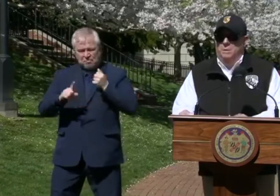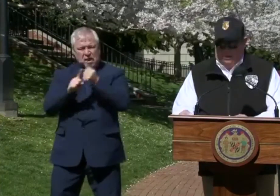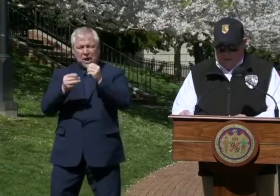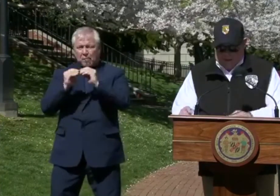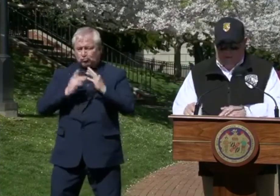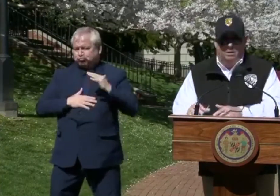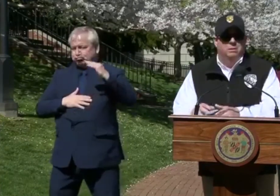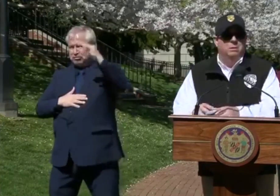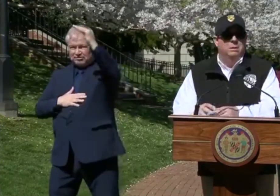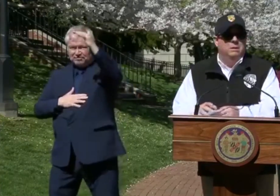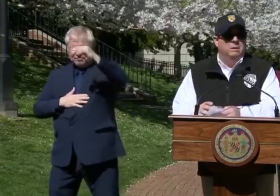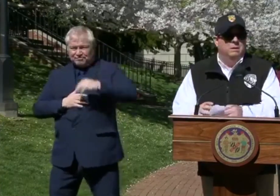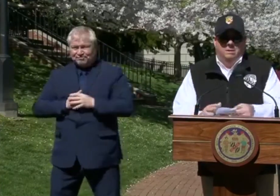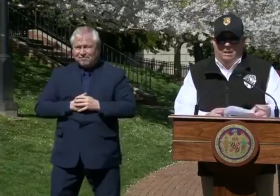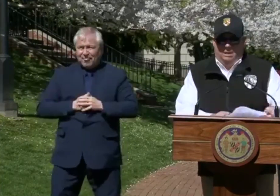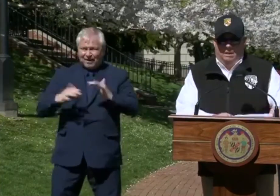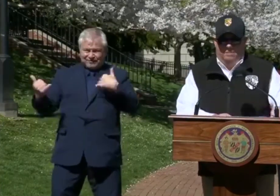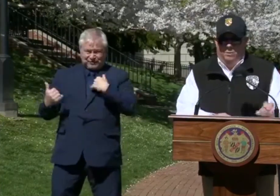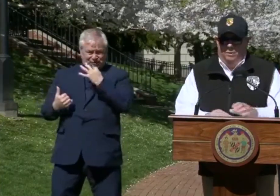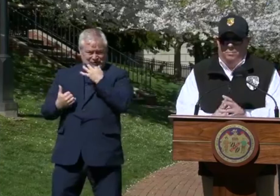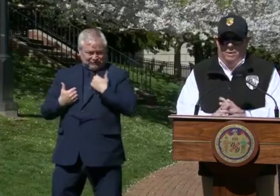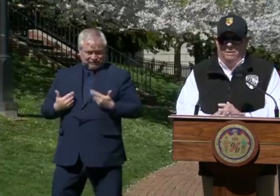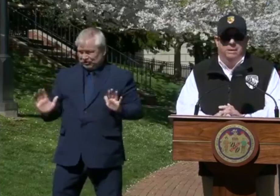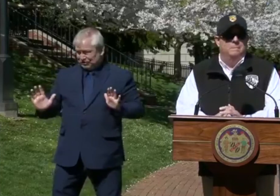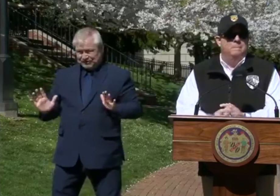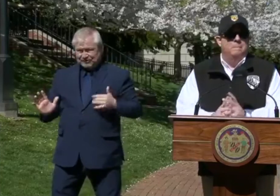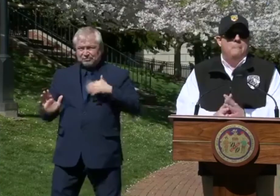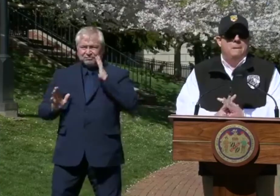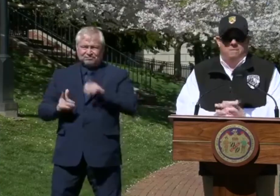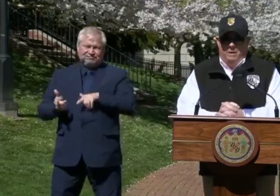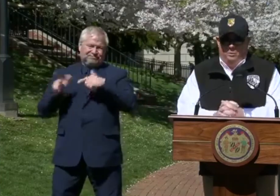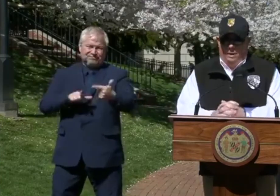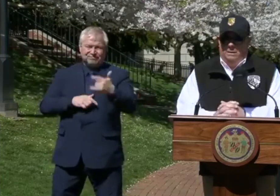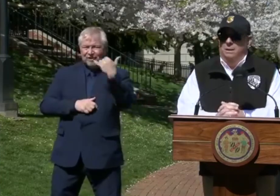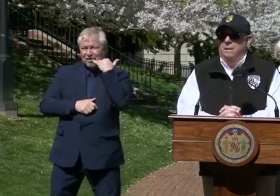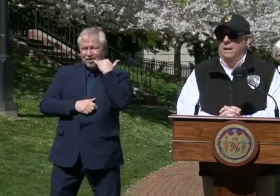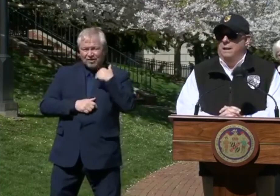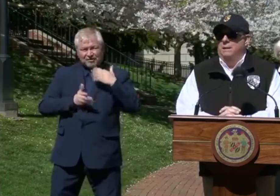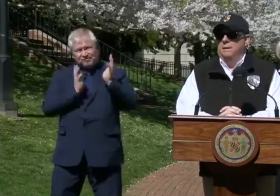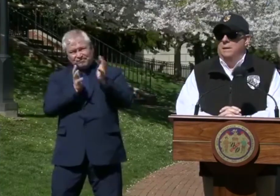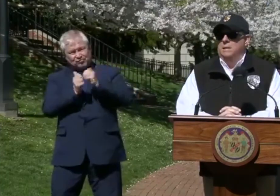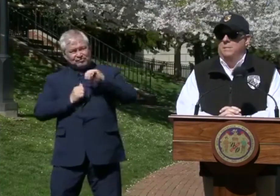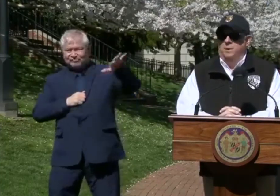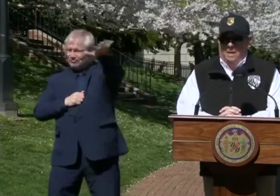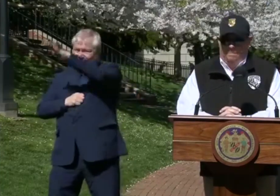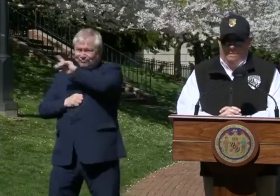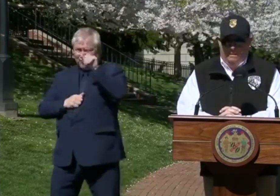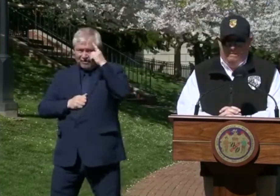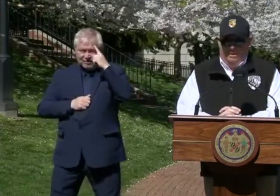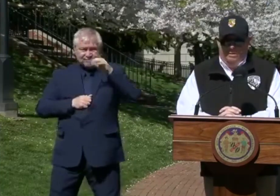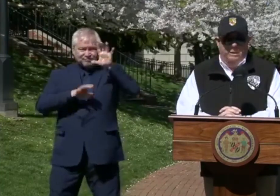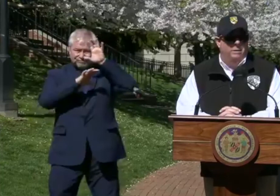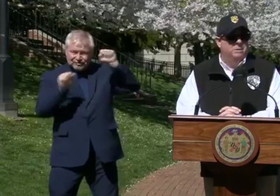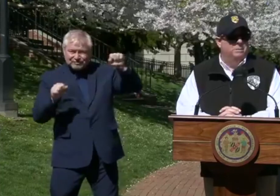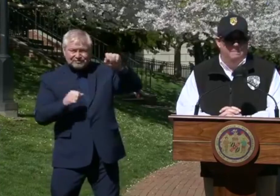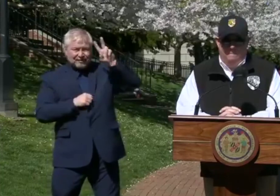leading America's governors on a teleconference with the President, the Vice President, and some of our top